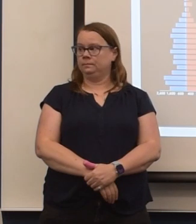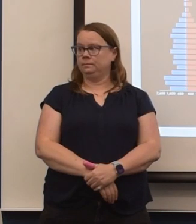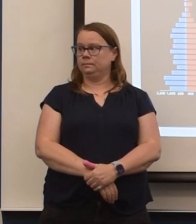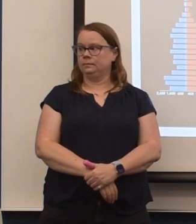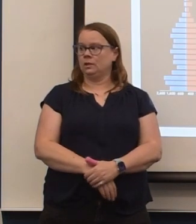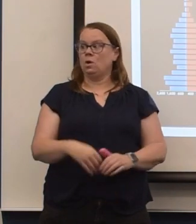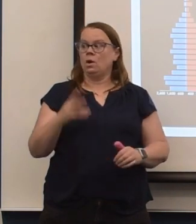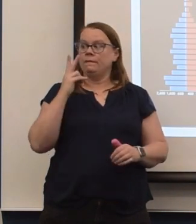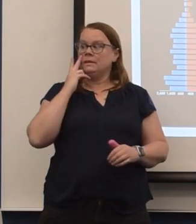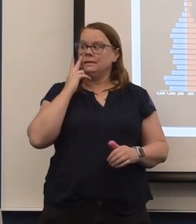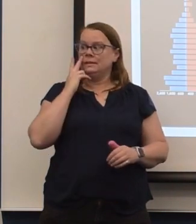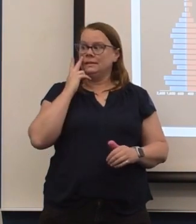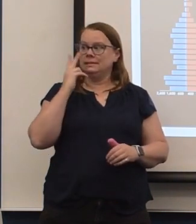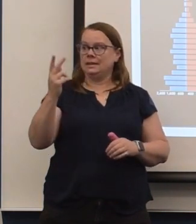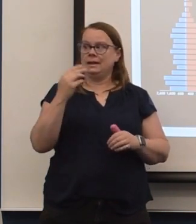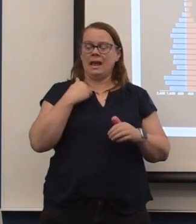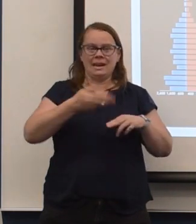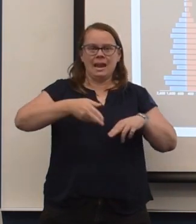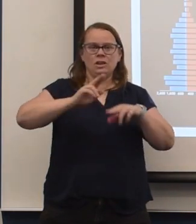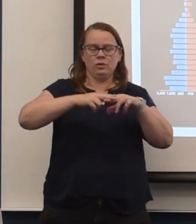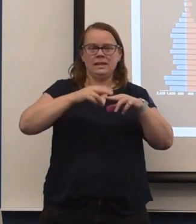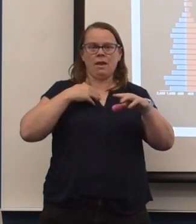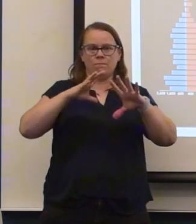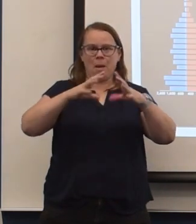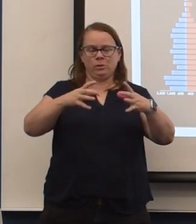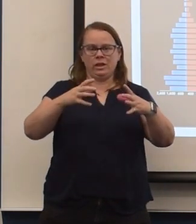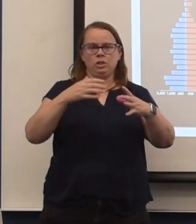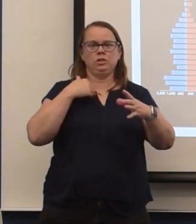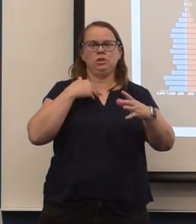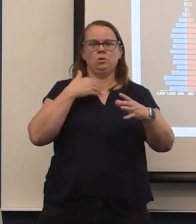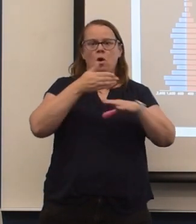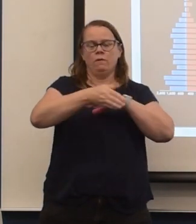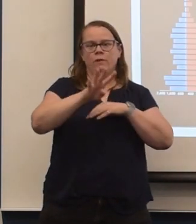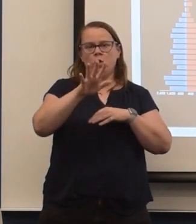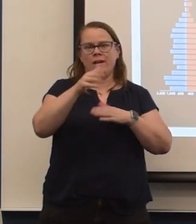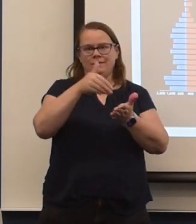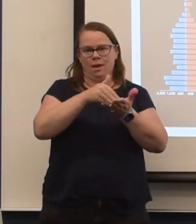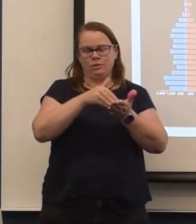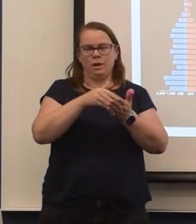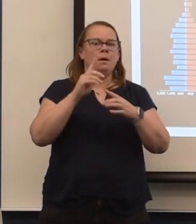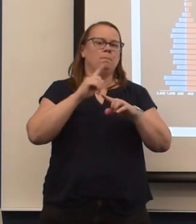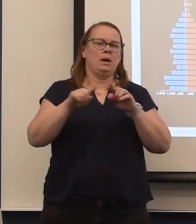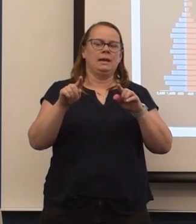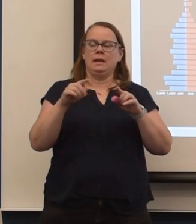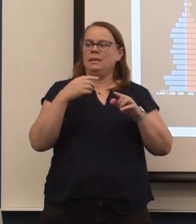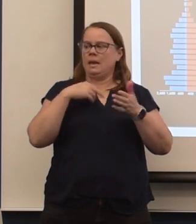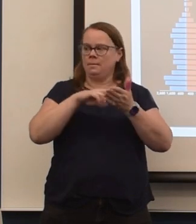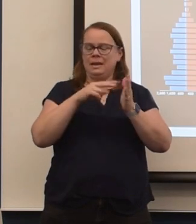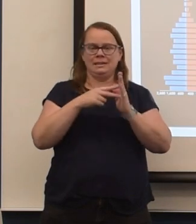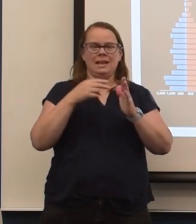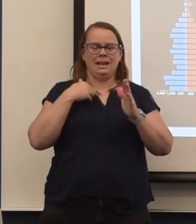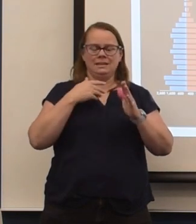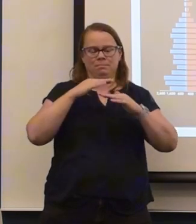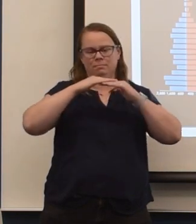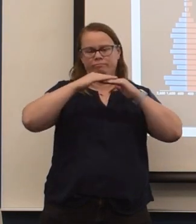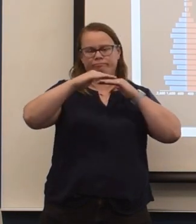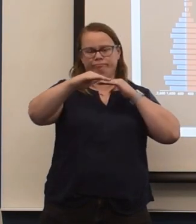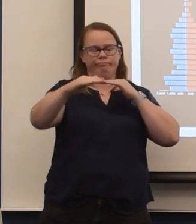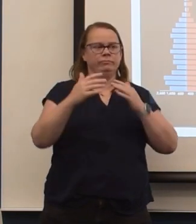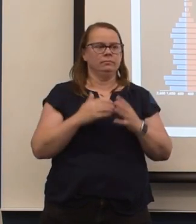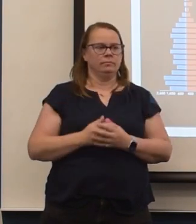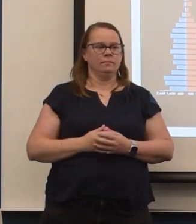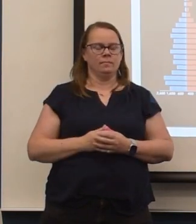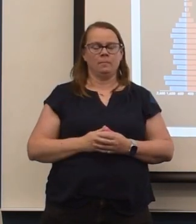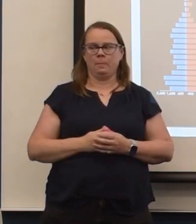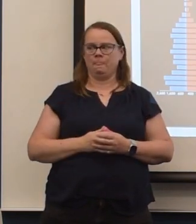We have seen a slight increase in population since then to just over 45,000, but it's mainly been stagnant.